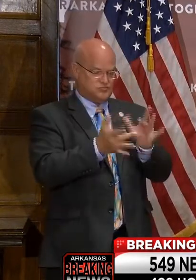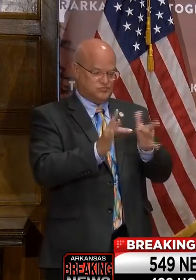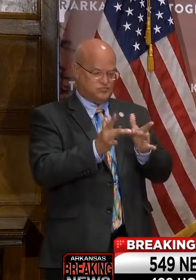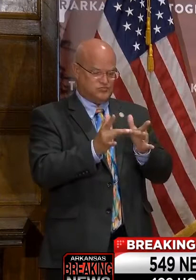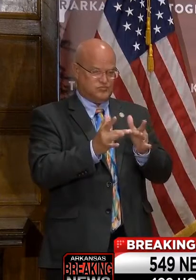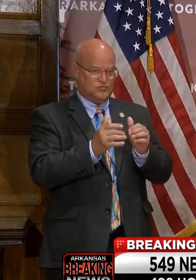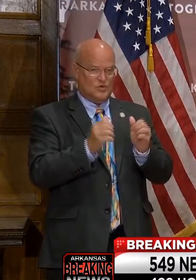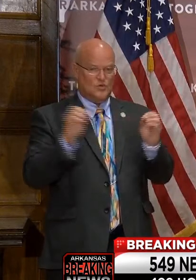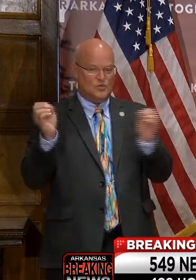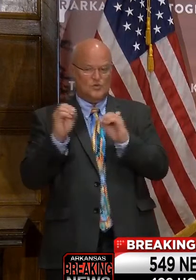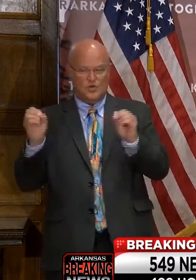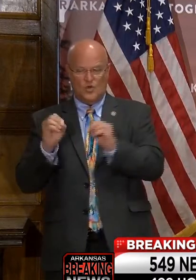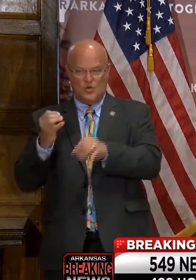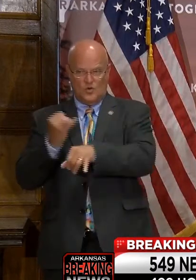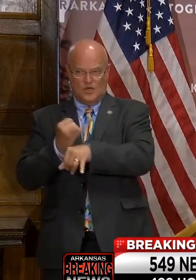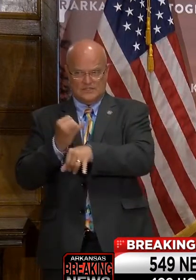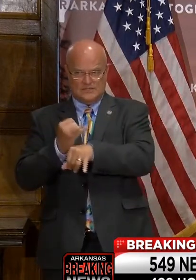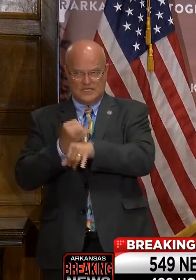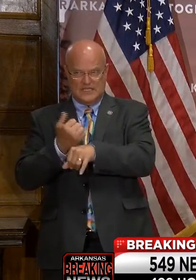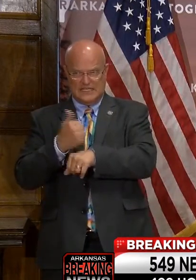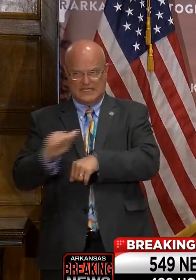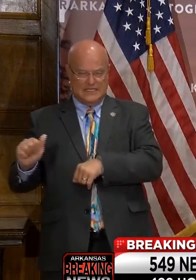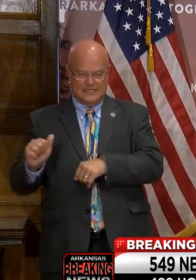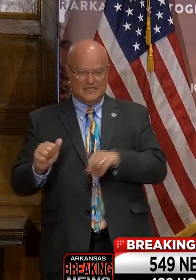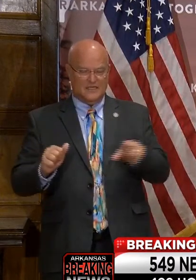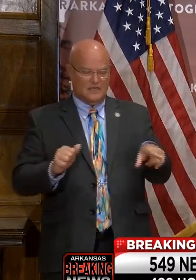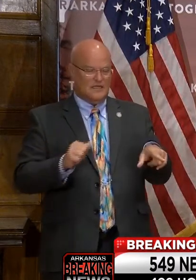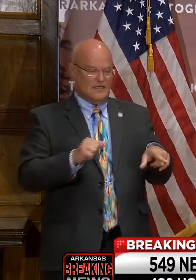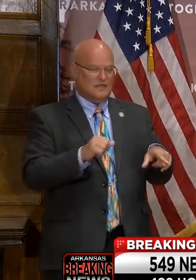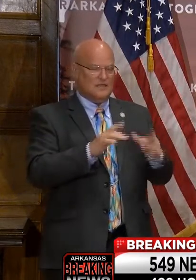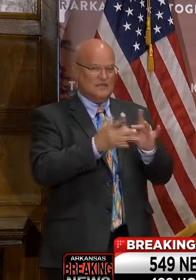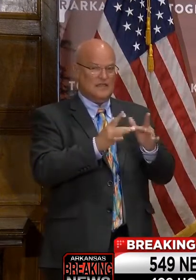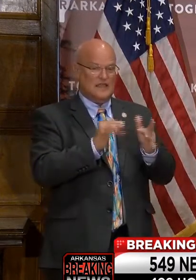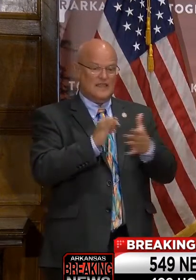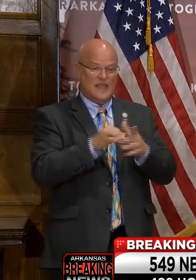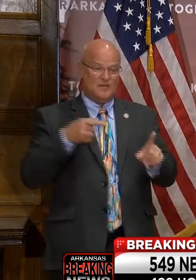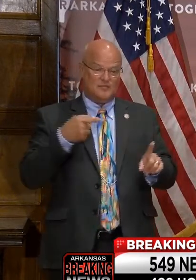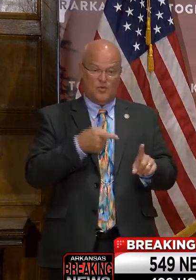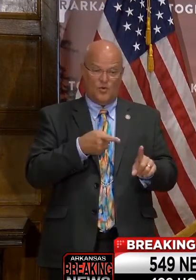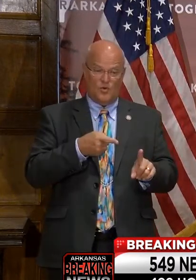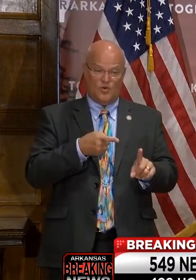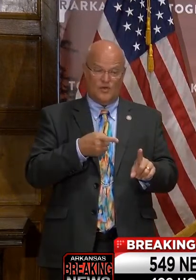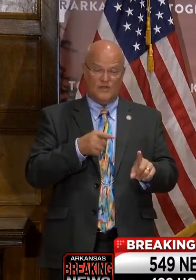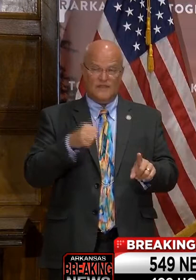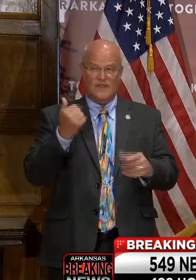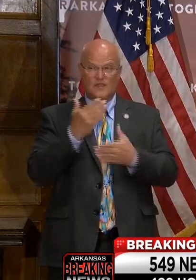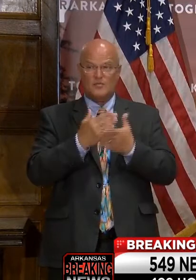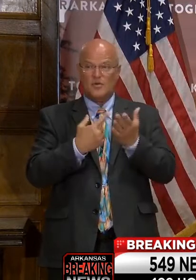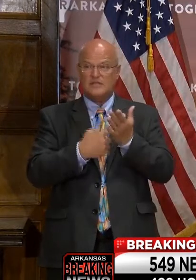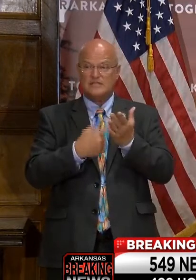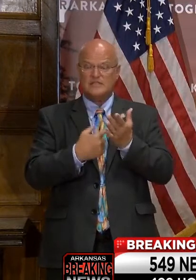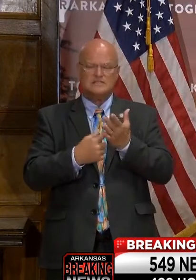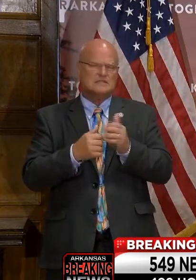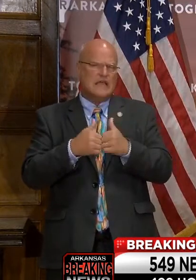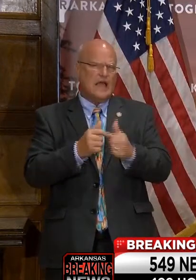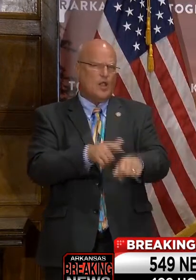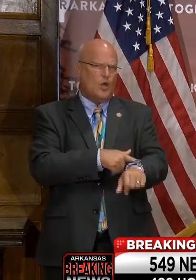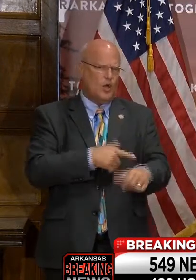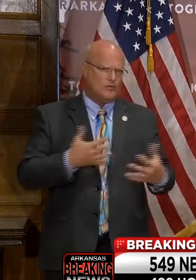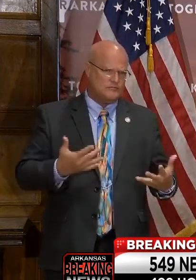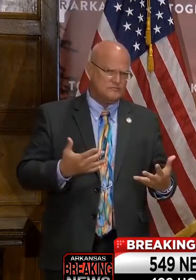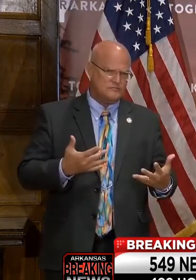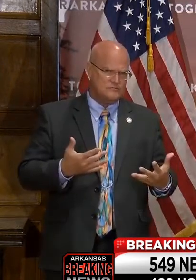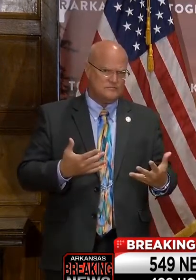no on-site operations at all. Because at that point, the other part of the discussion is, well, how long?